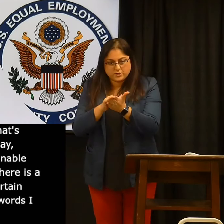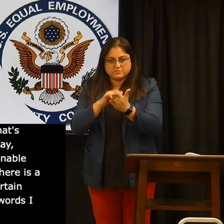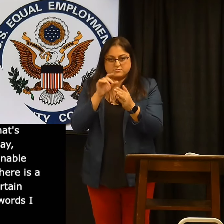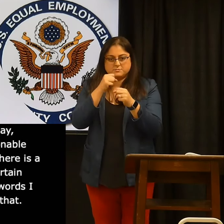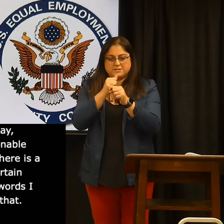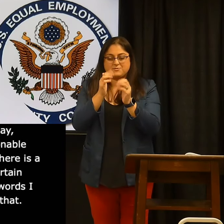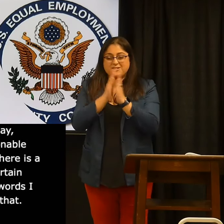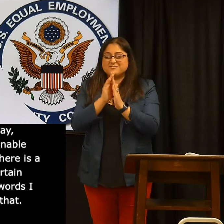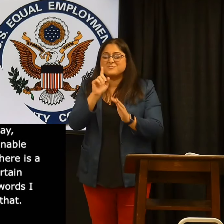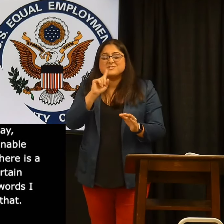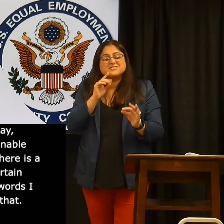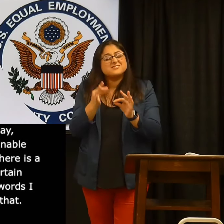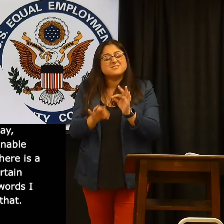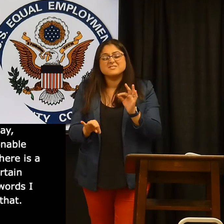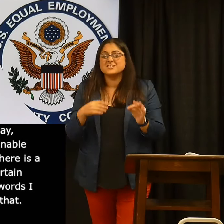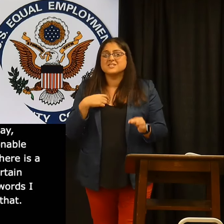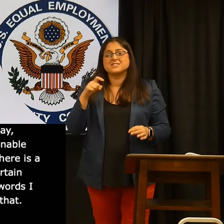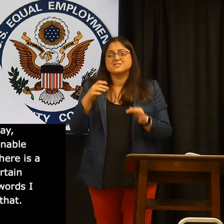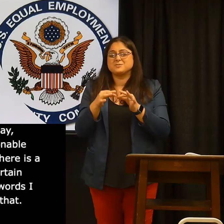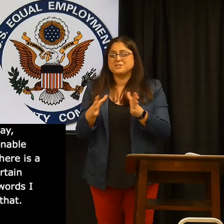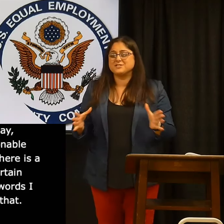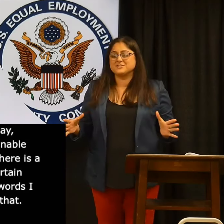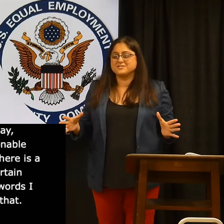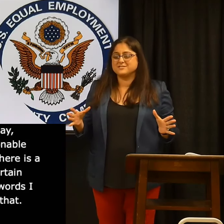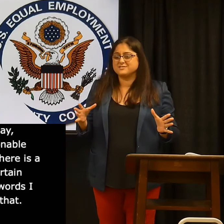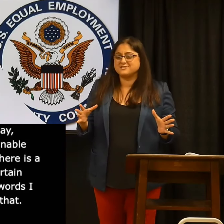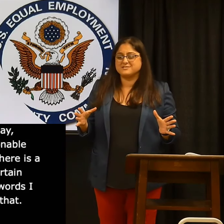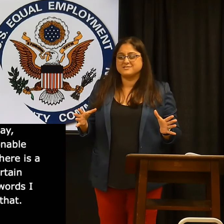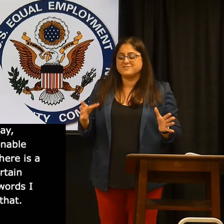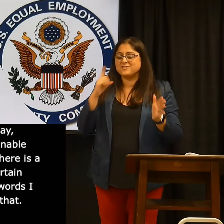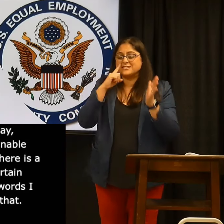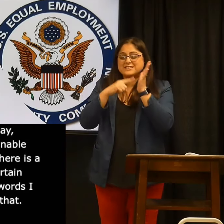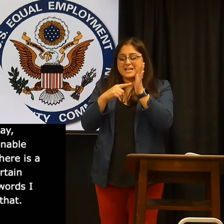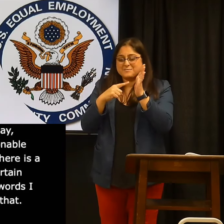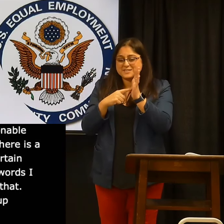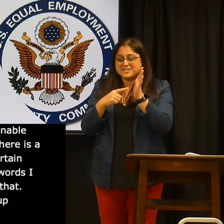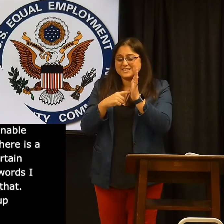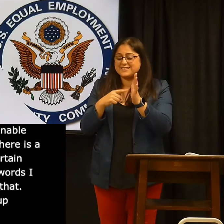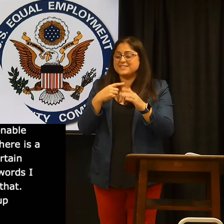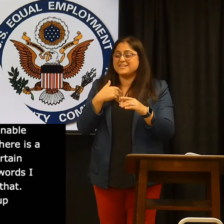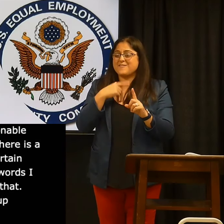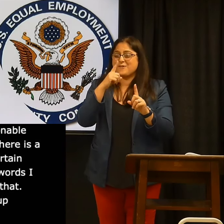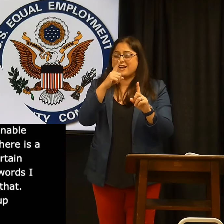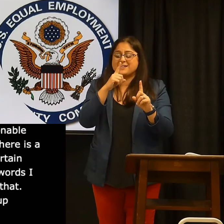It's good if you were to type it up because then you have sort of the evidence that you said so, that you said that that's what you needed.